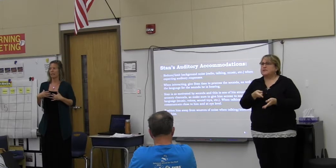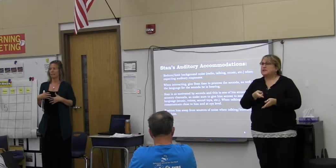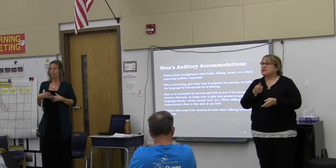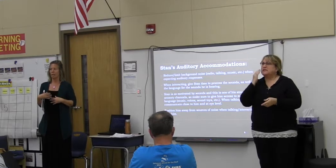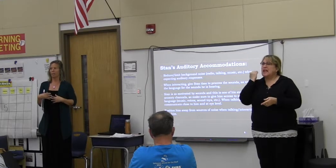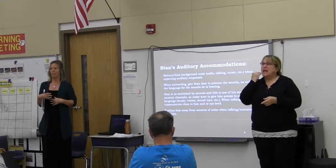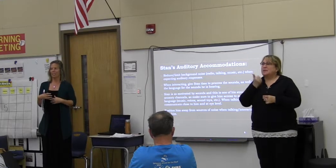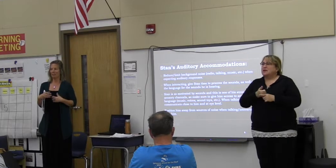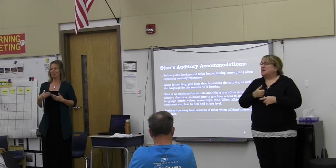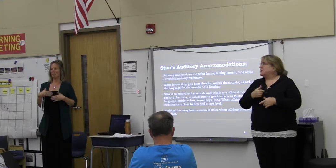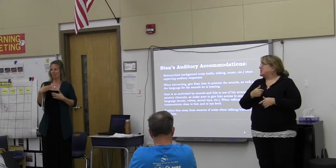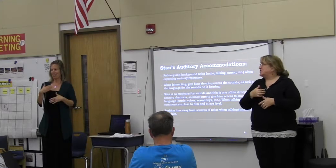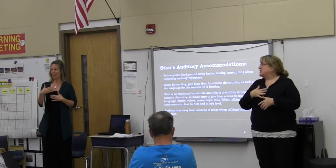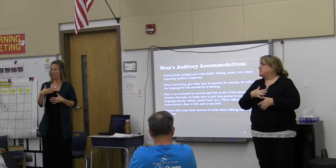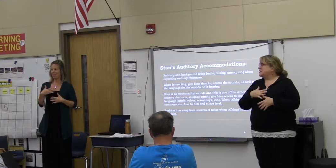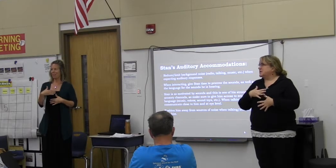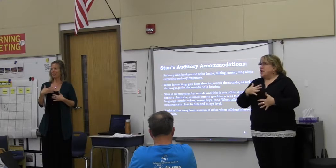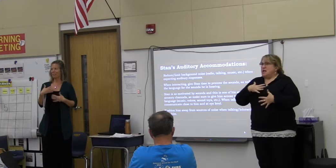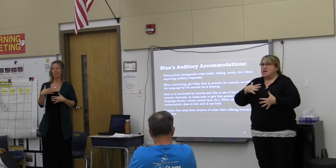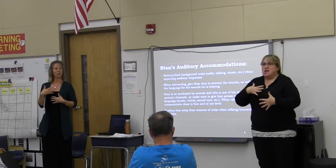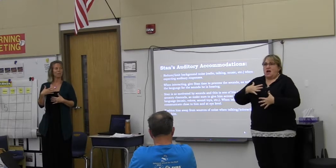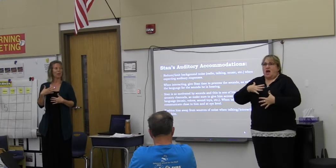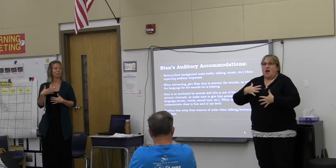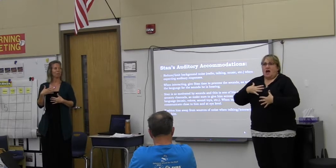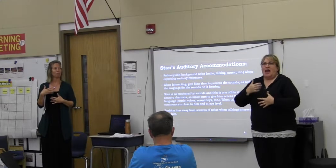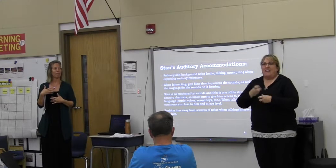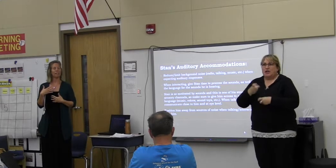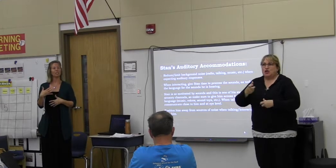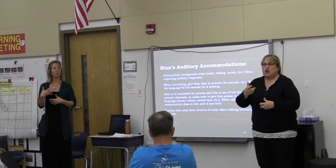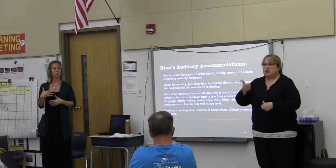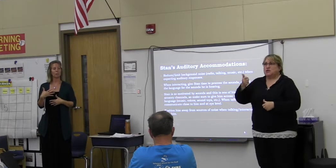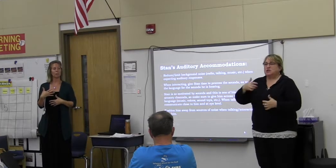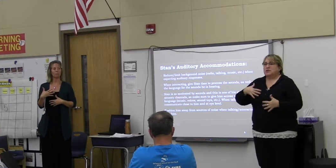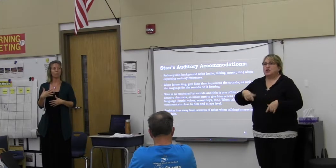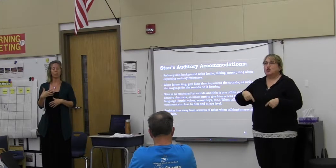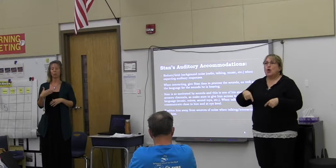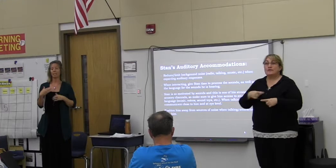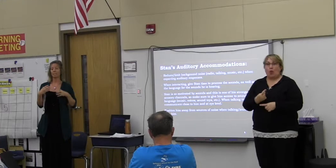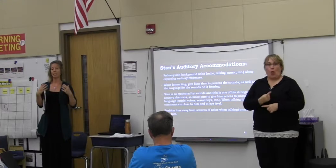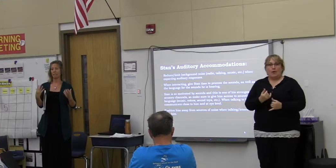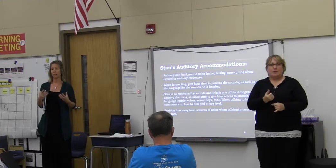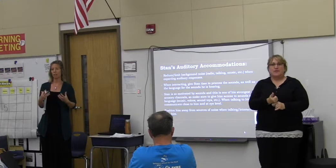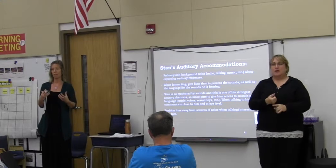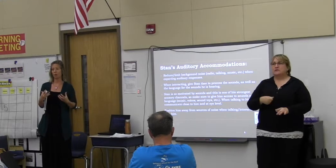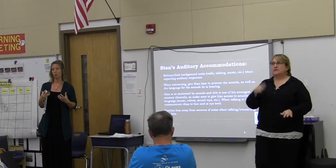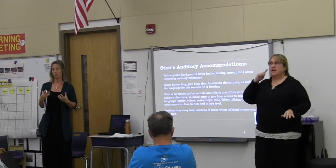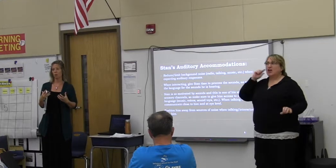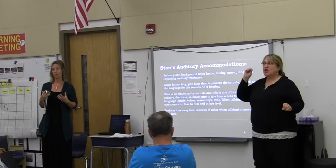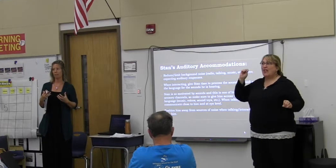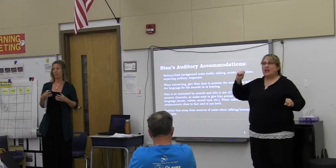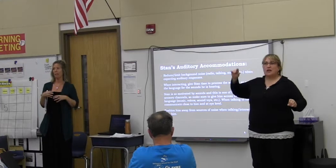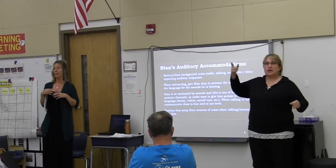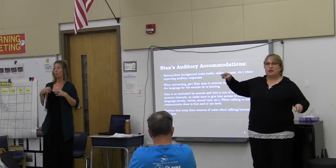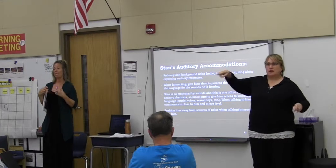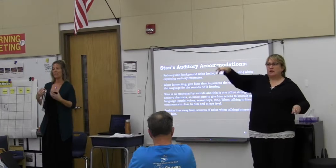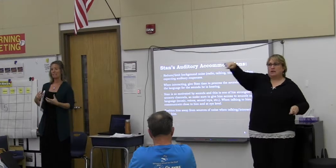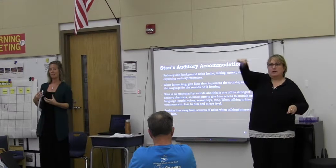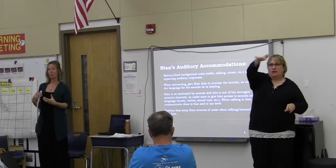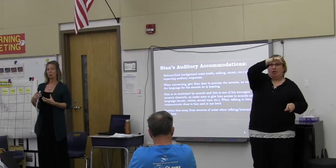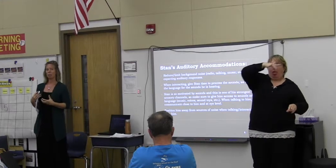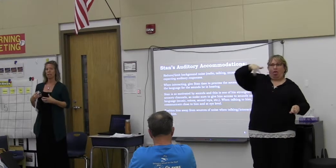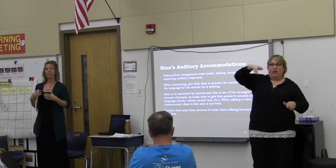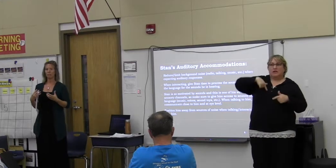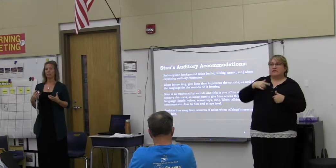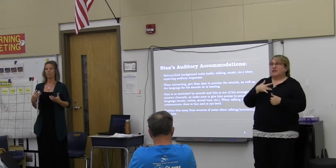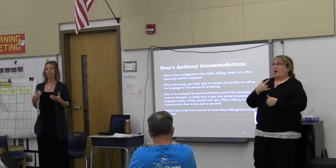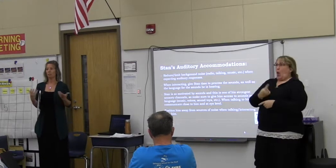bit like, he'll breathe heavier, and he gets nervous when he's by himself, when he doesn't hear anything going on around him, and when he is